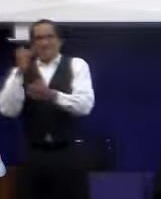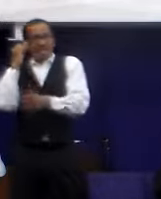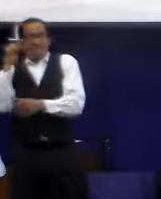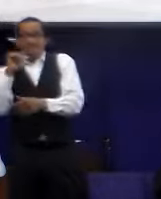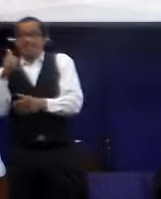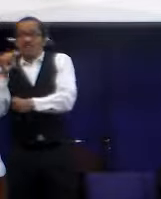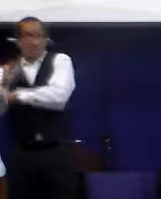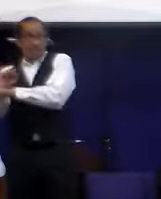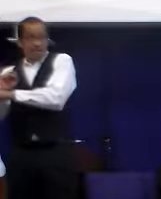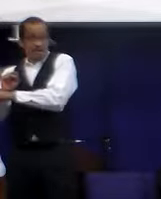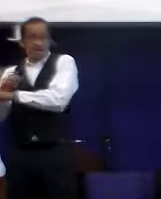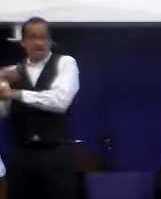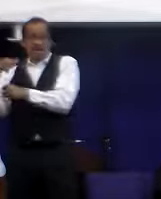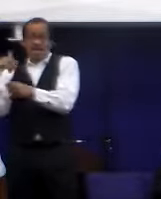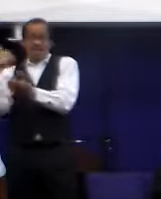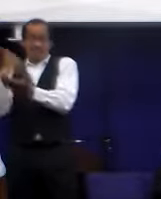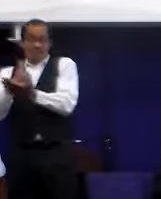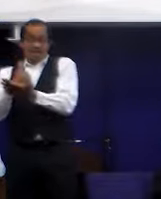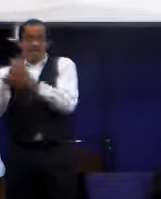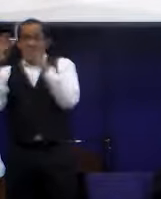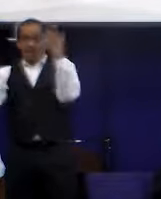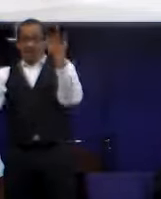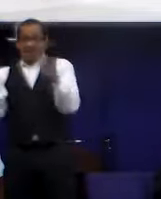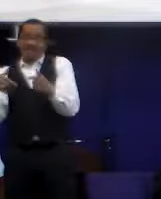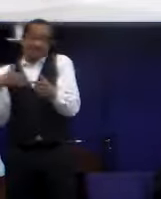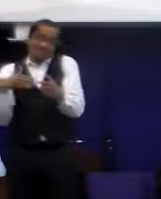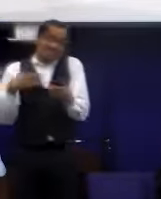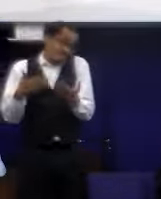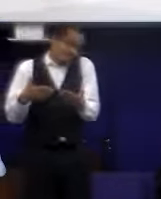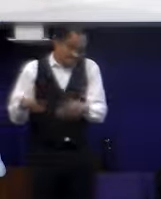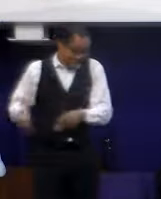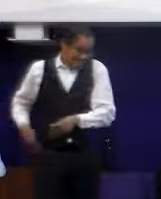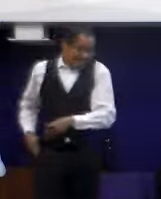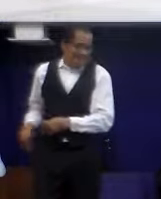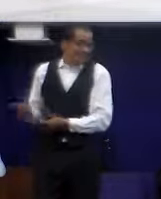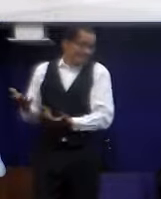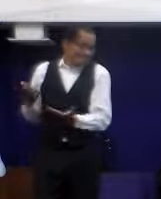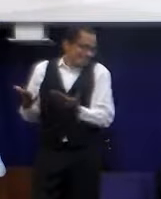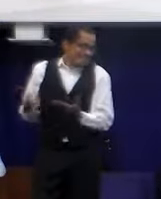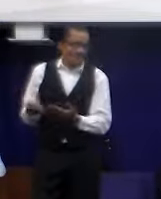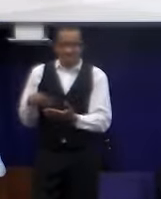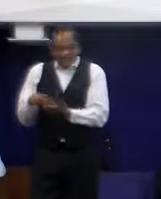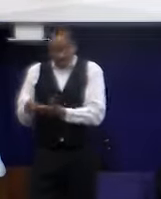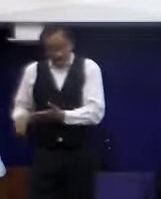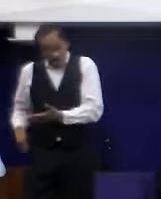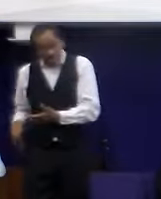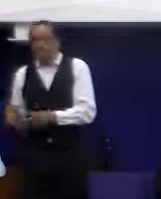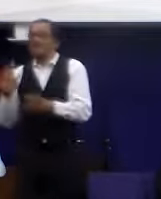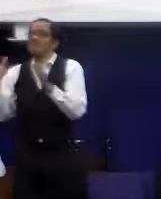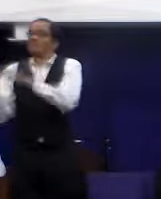Amen. Unless you got a little leave or something. Yeah. But look here. Praise the Lord. But